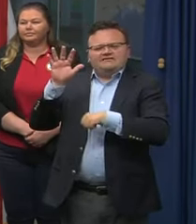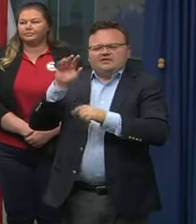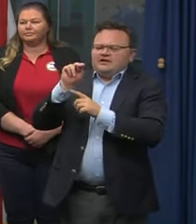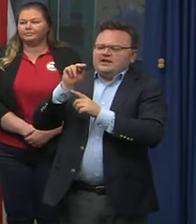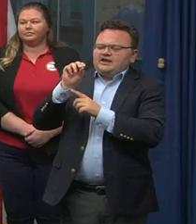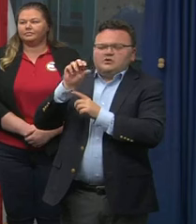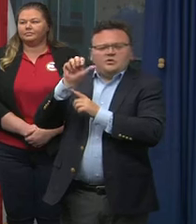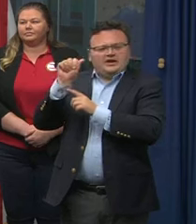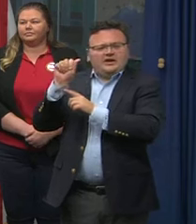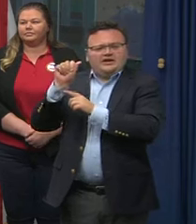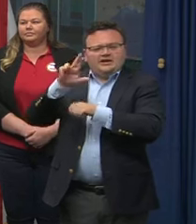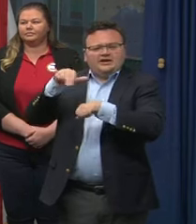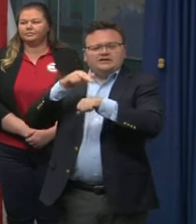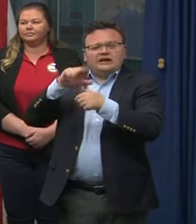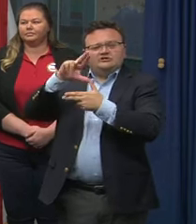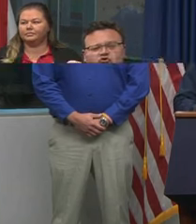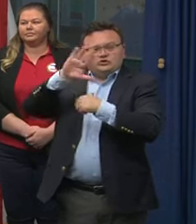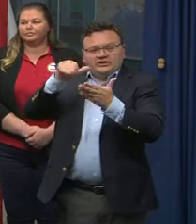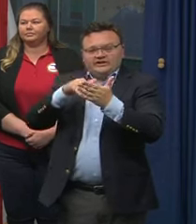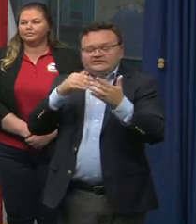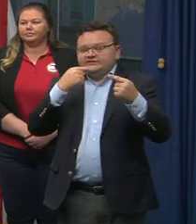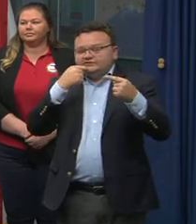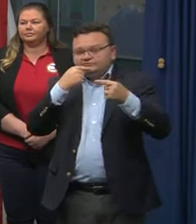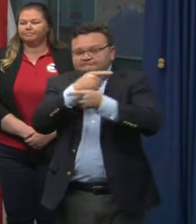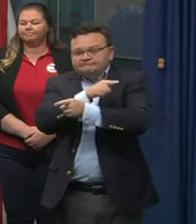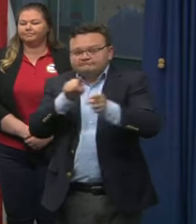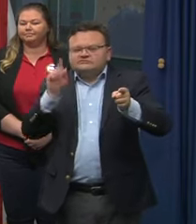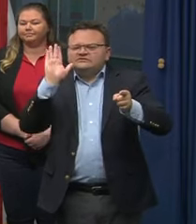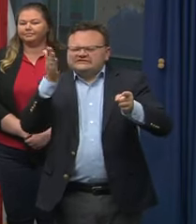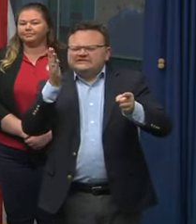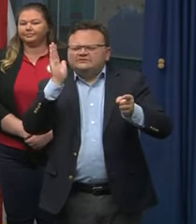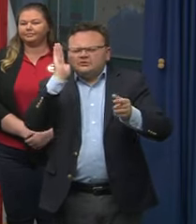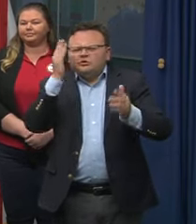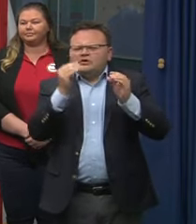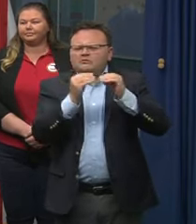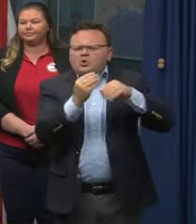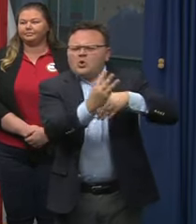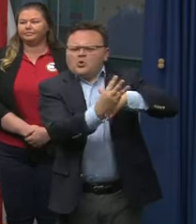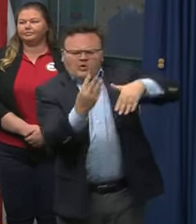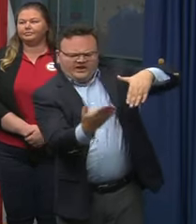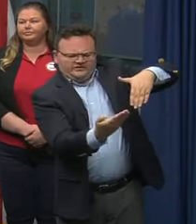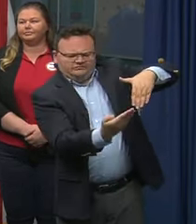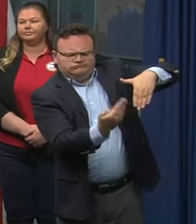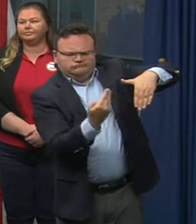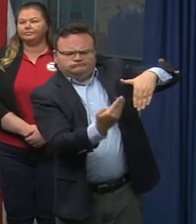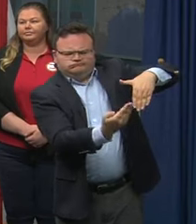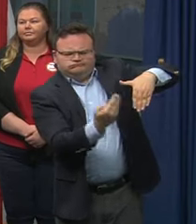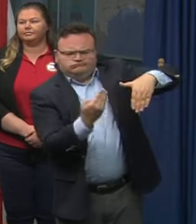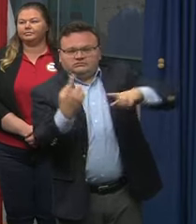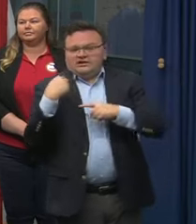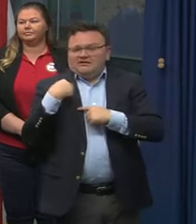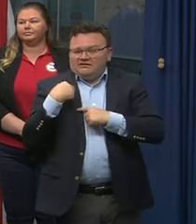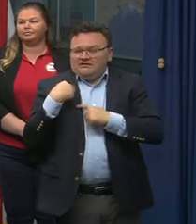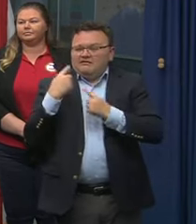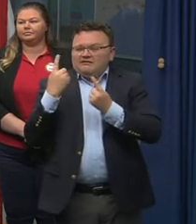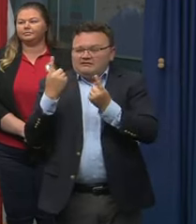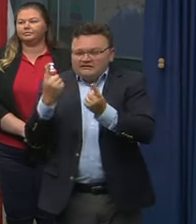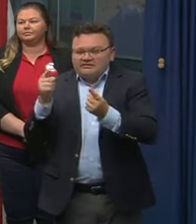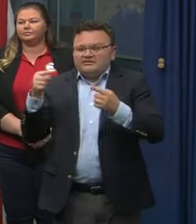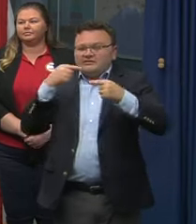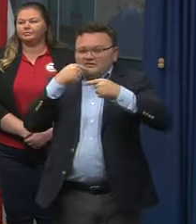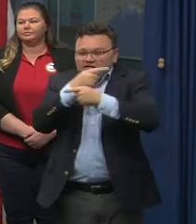Hurricane Center pushed it further to the west. And it's really been pushing further and further west each time they've